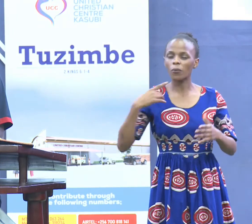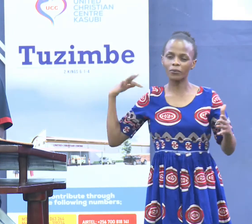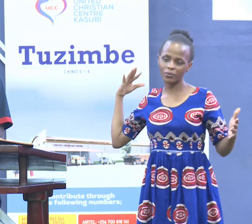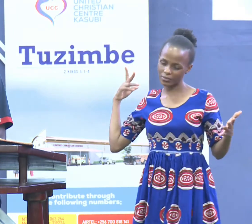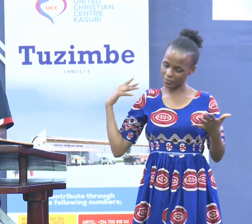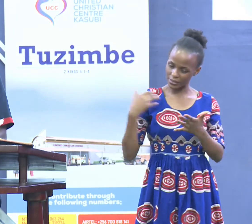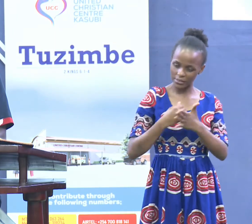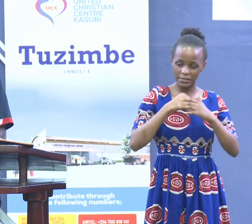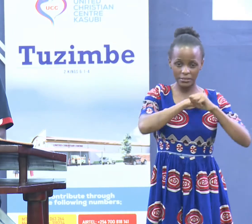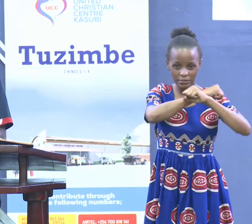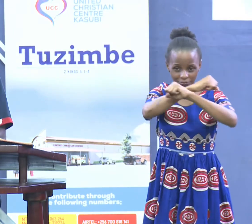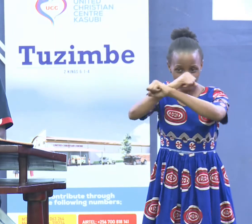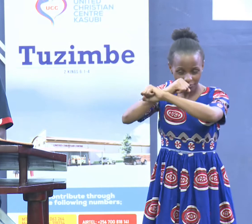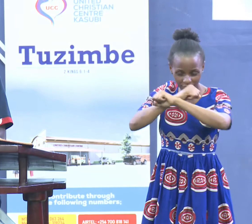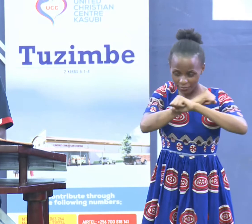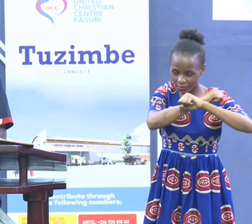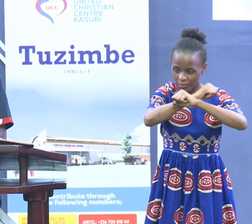batambulirangamu mu maaso ge Katonda